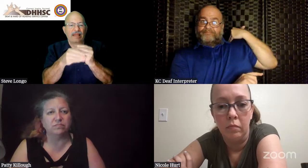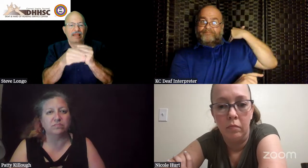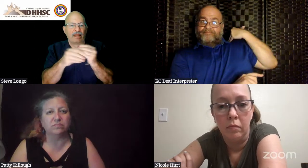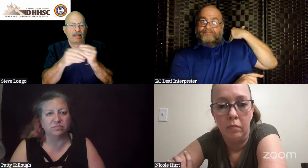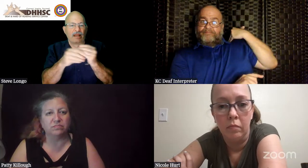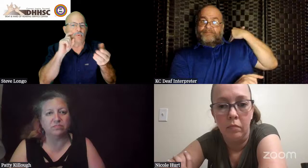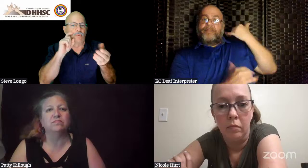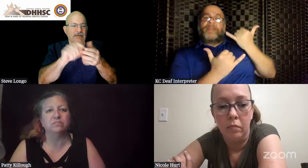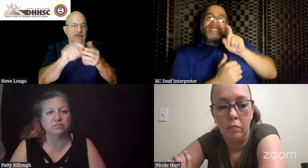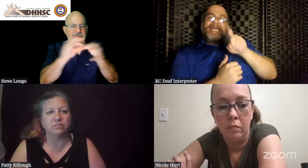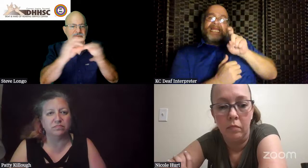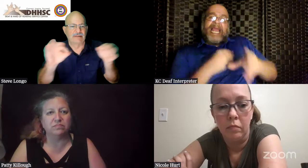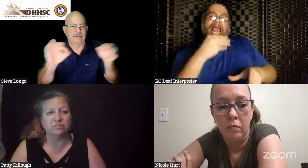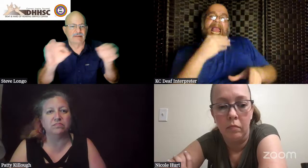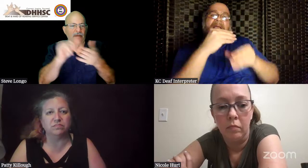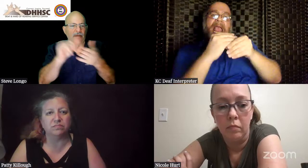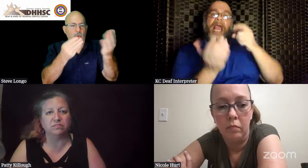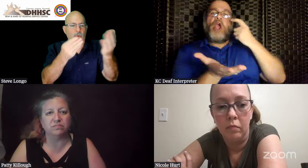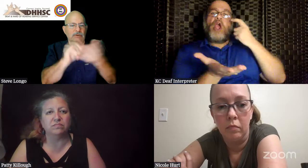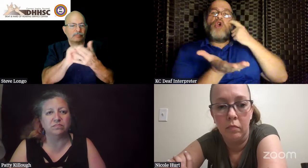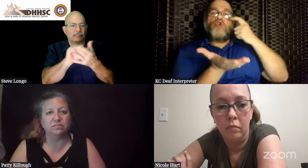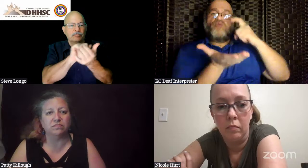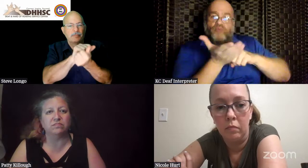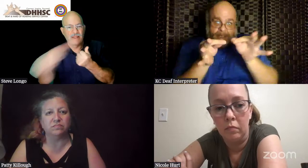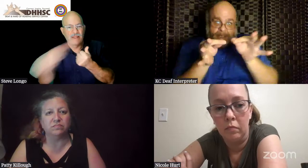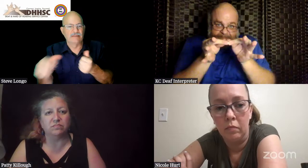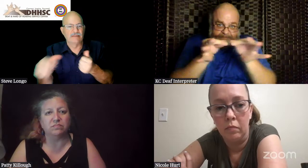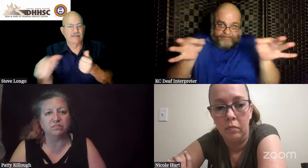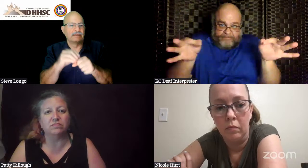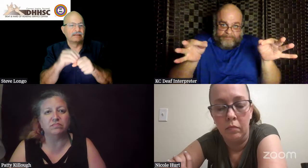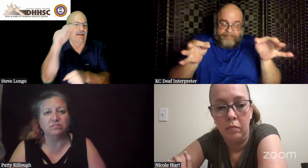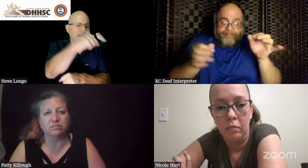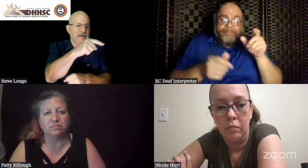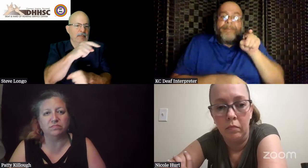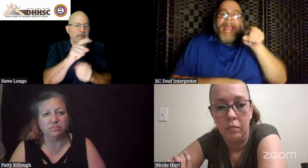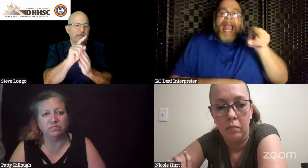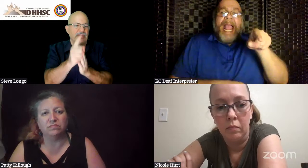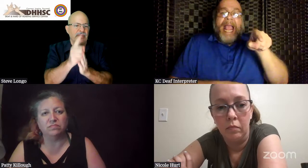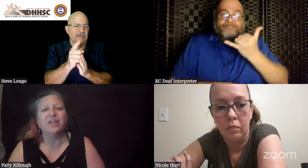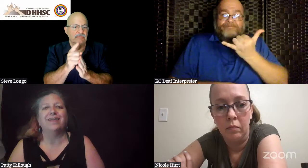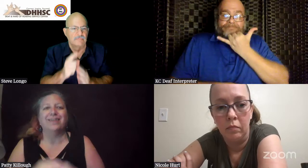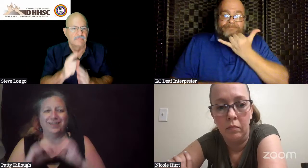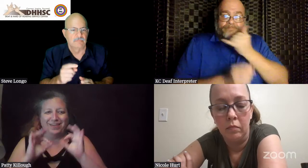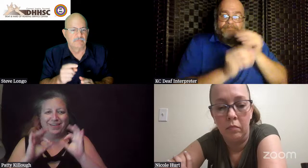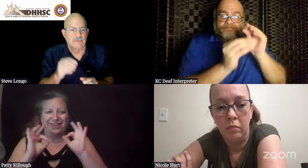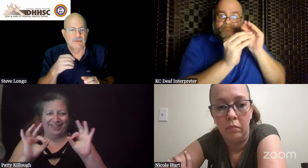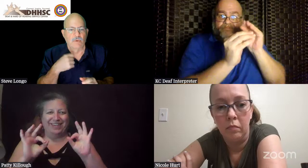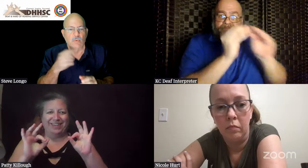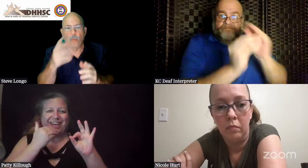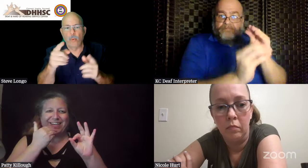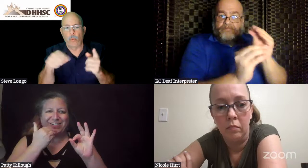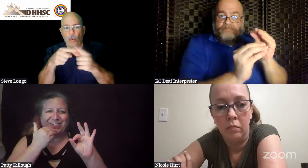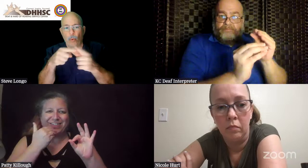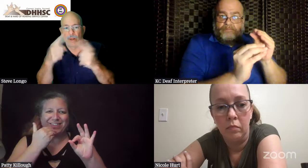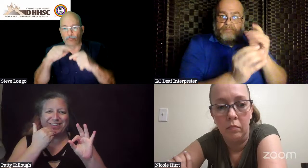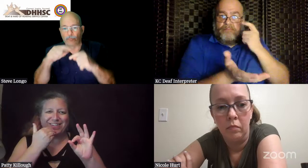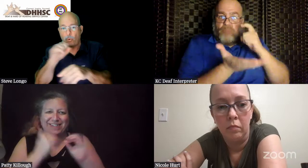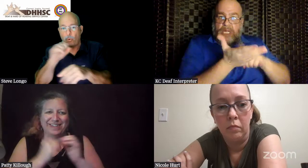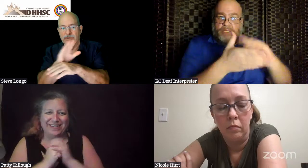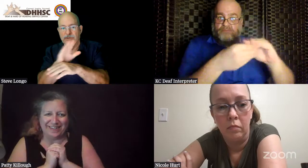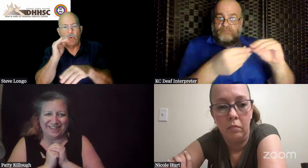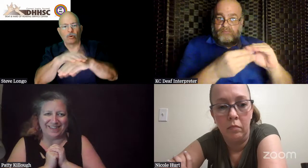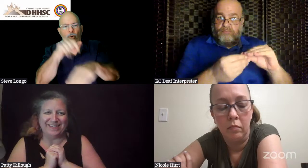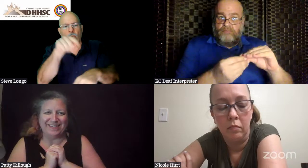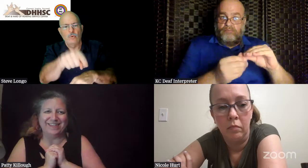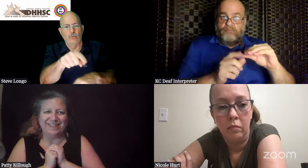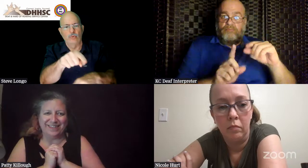we passed the motion to extend the term. So in these minutes for tonight, we need to add a comment